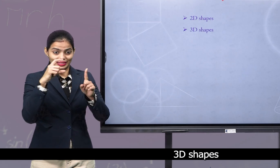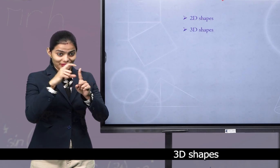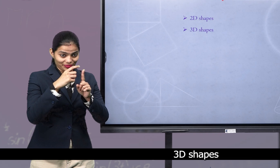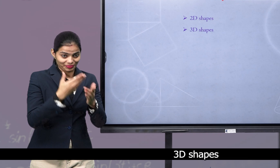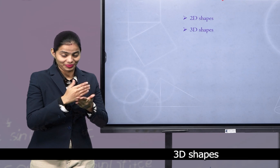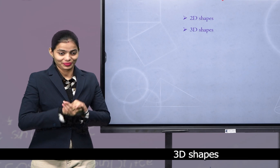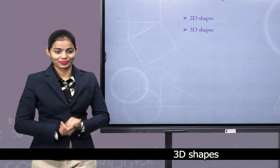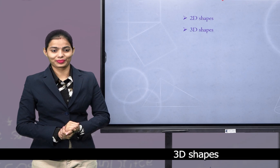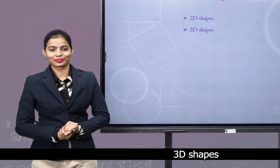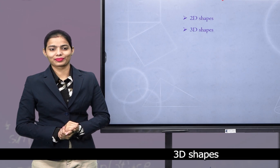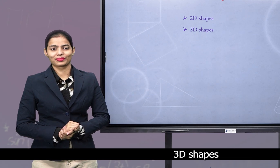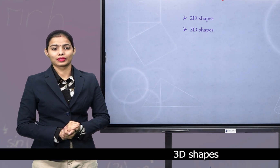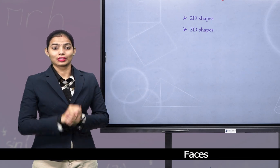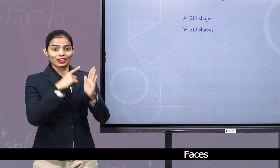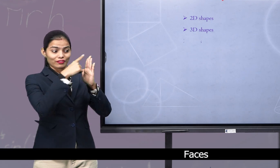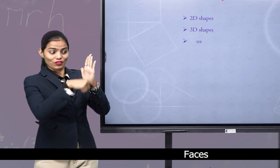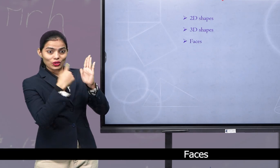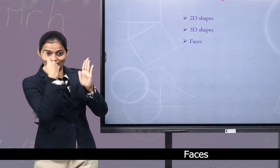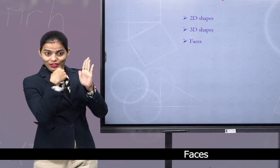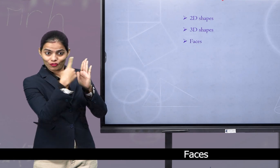3D shapes, faces,